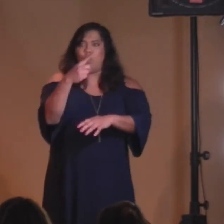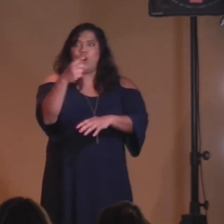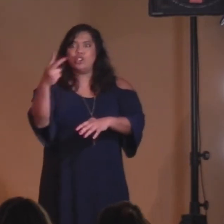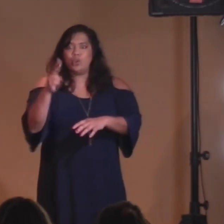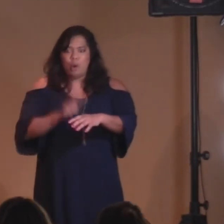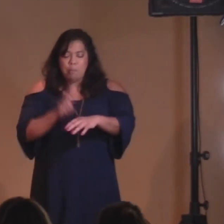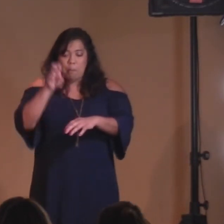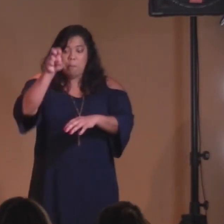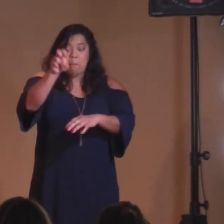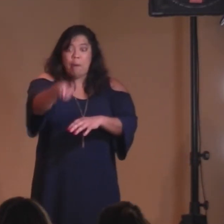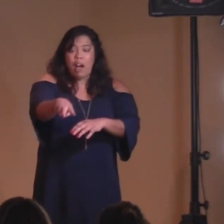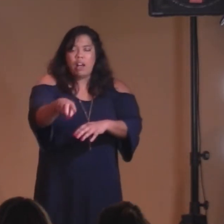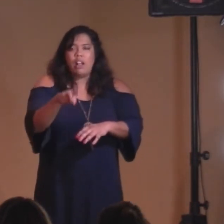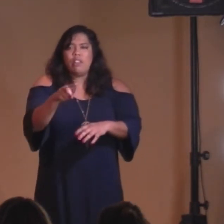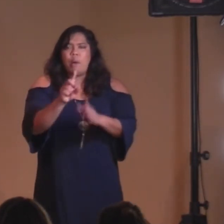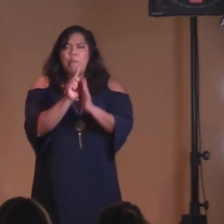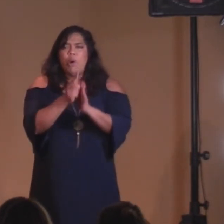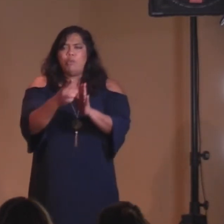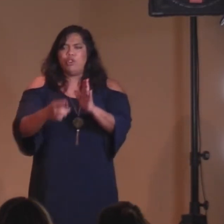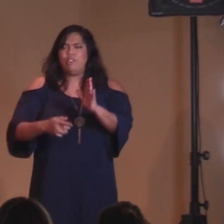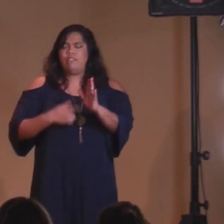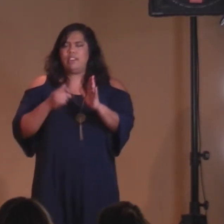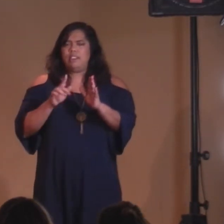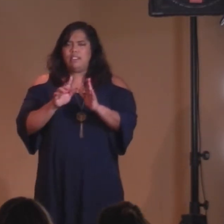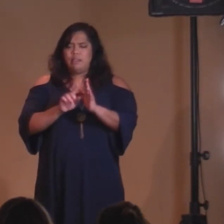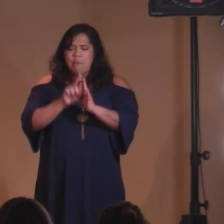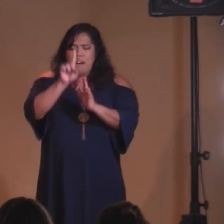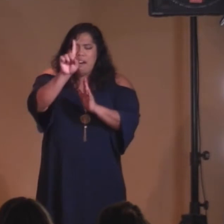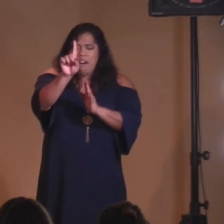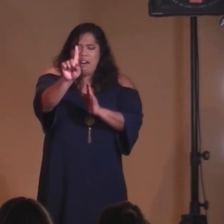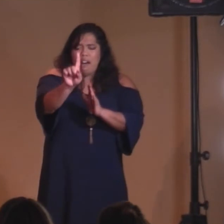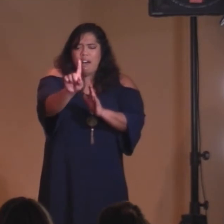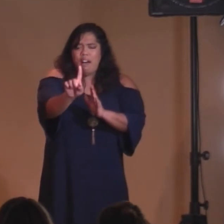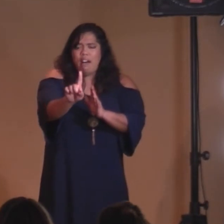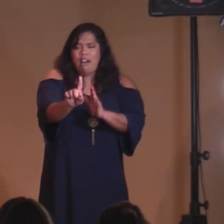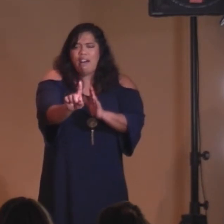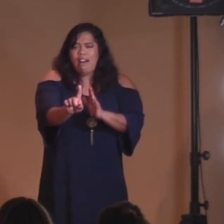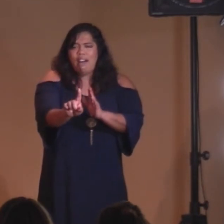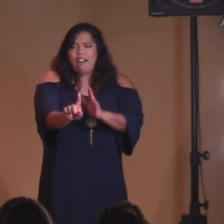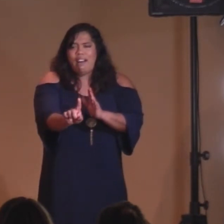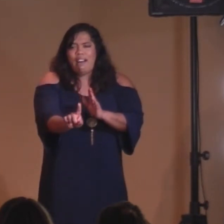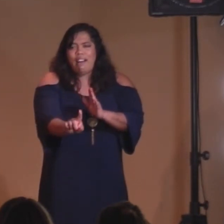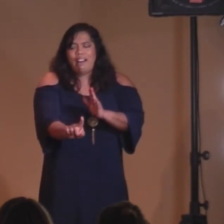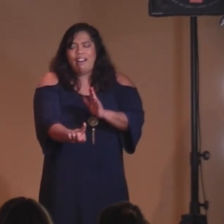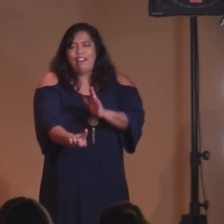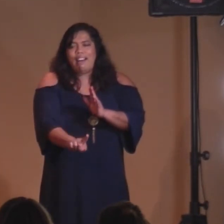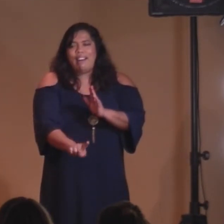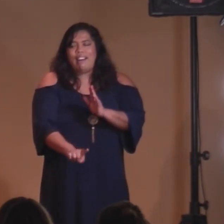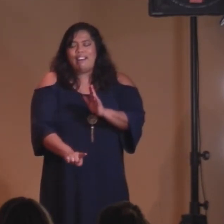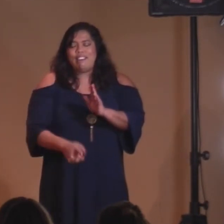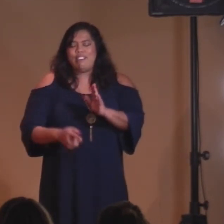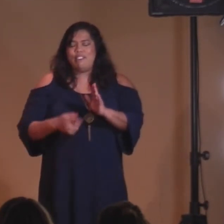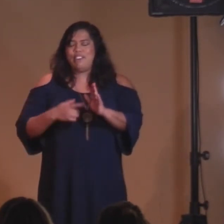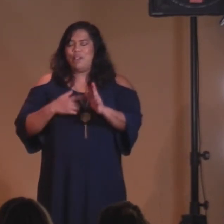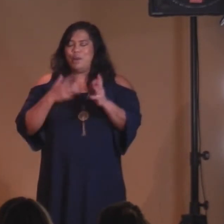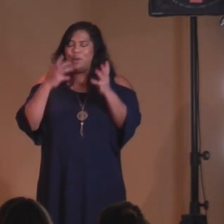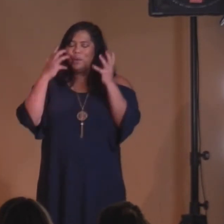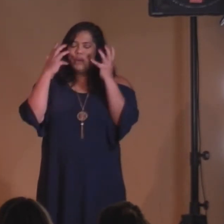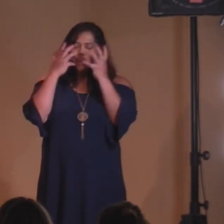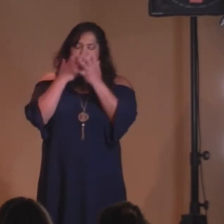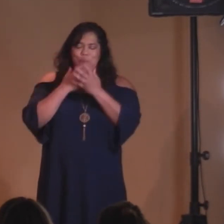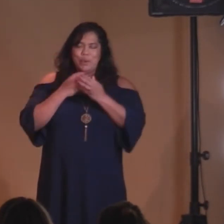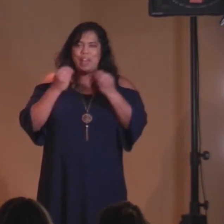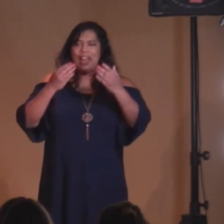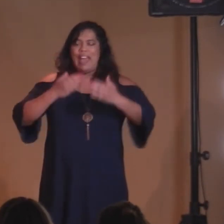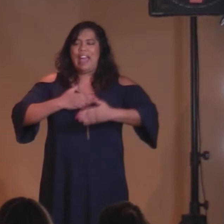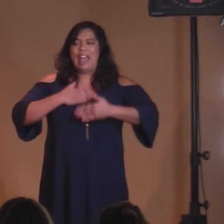And he said, the moment you are free from the plane, it is nothing but total bliss. Because you're completely in